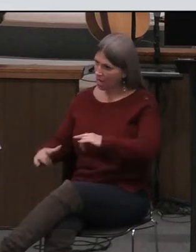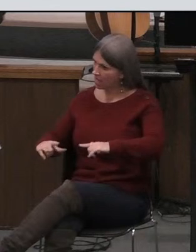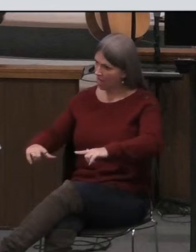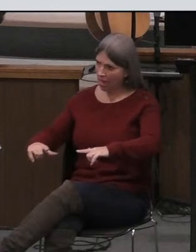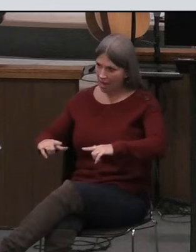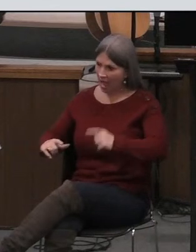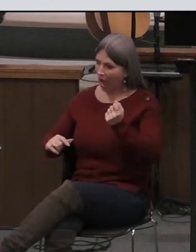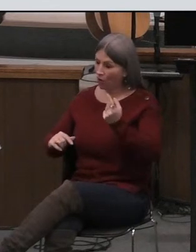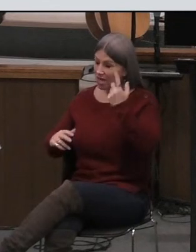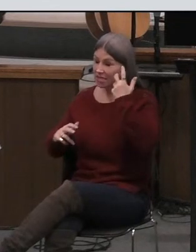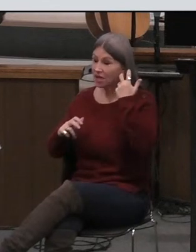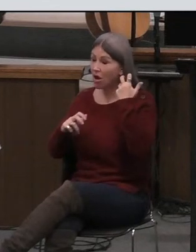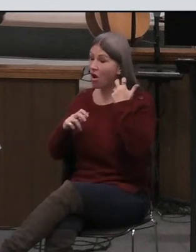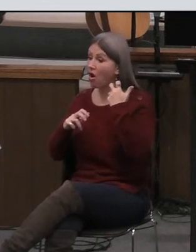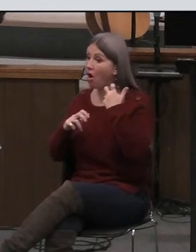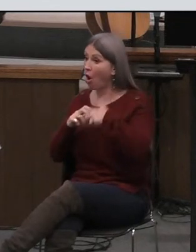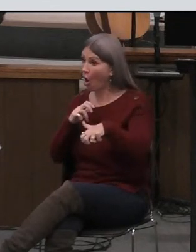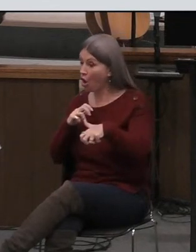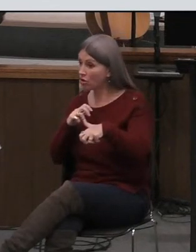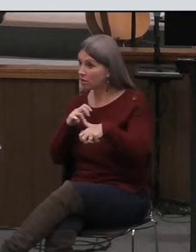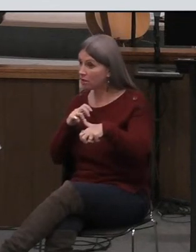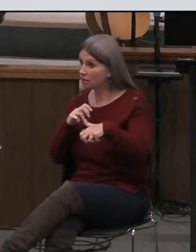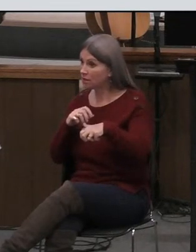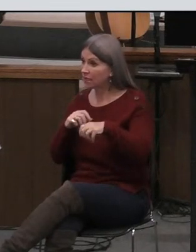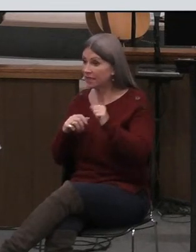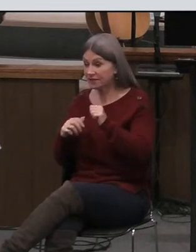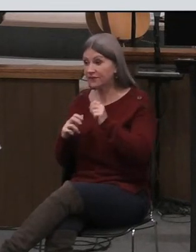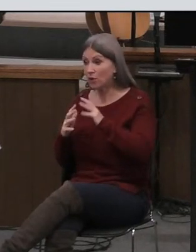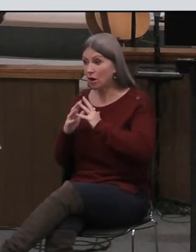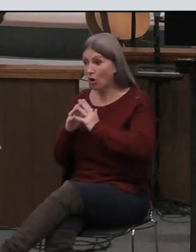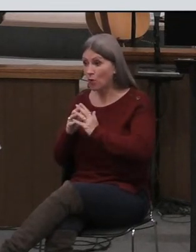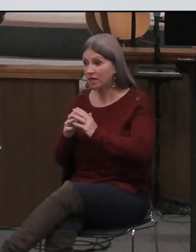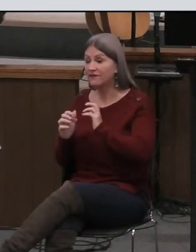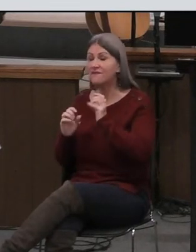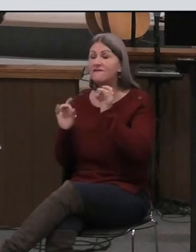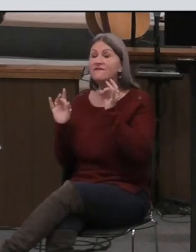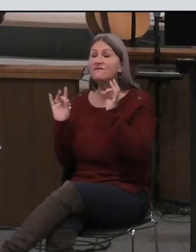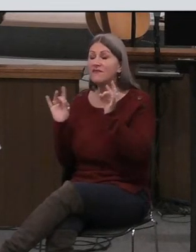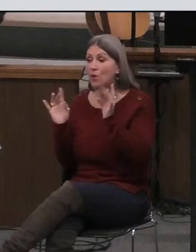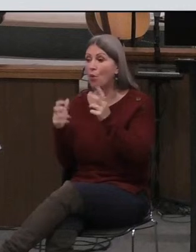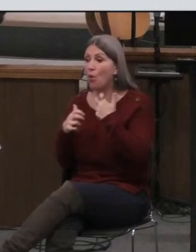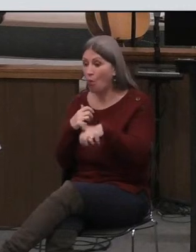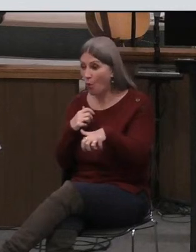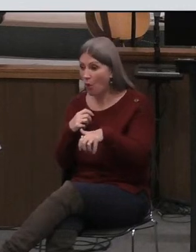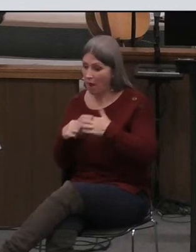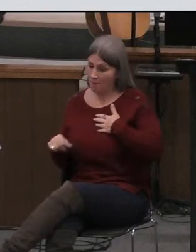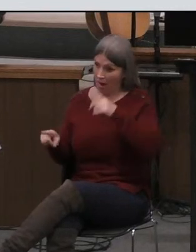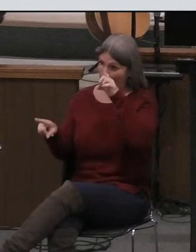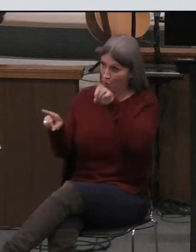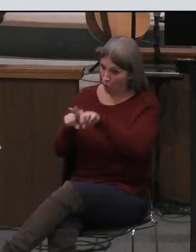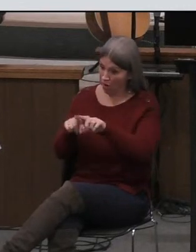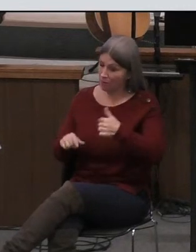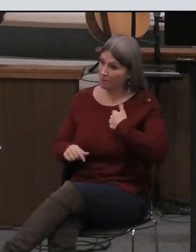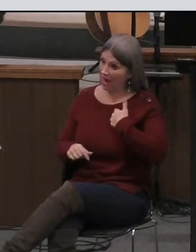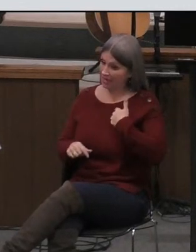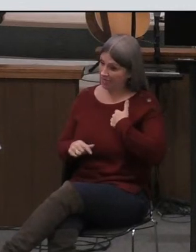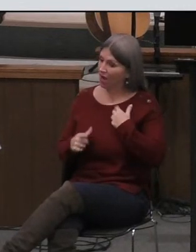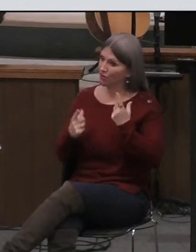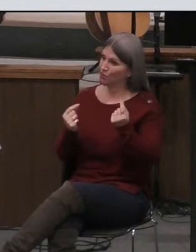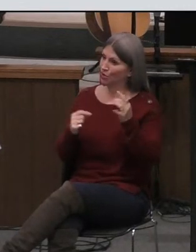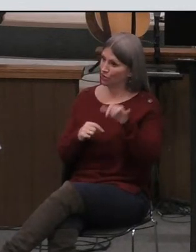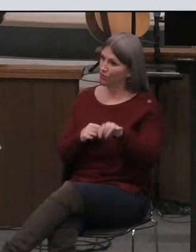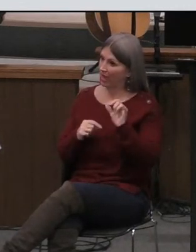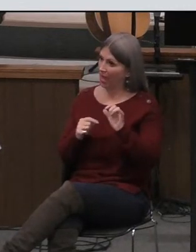most tiring type of wrestling you can do. My brother and I used to wrestle all the